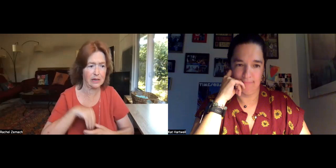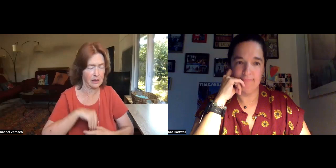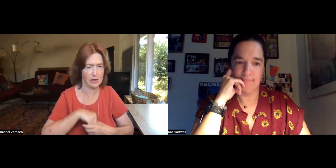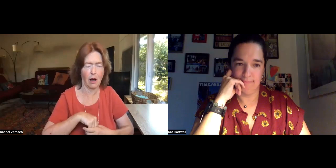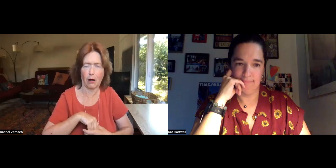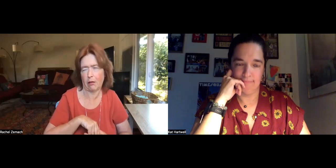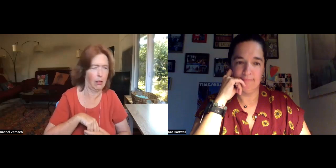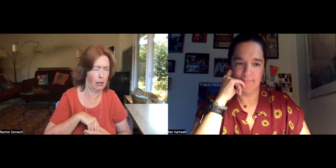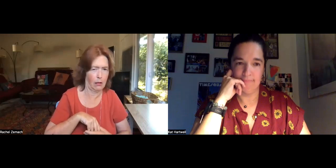Inside.